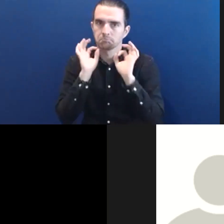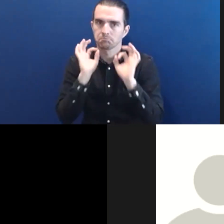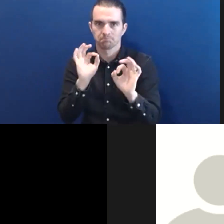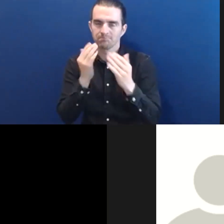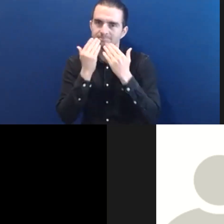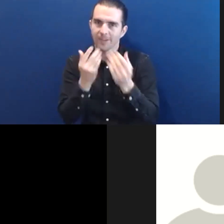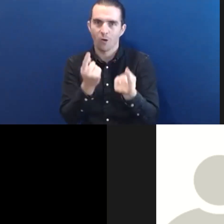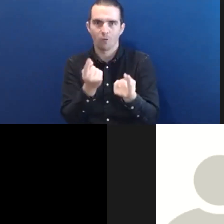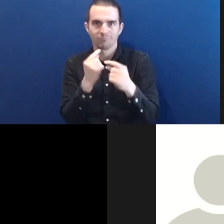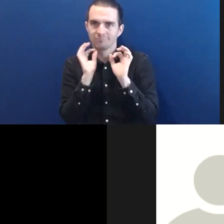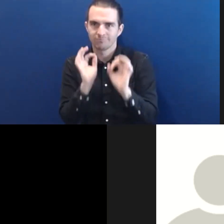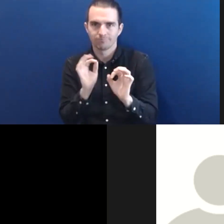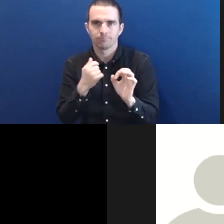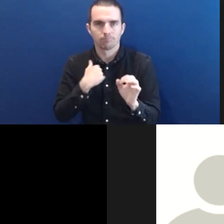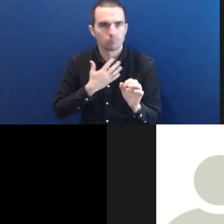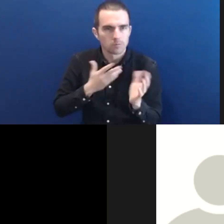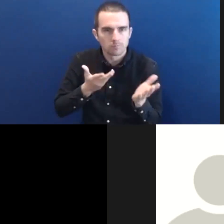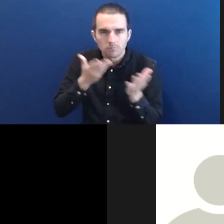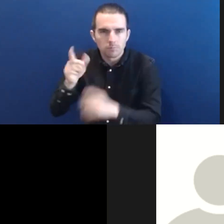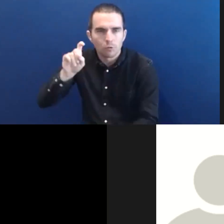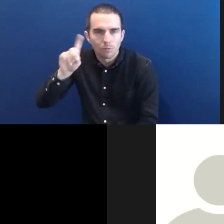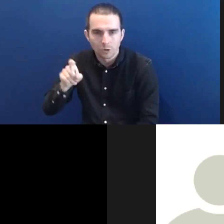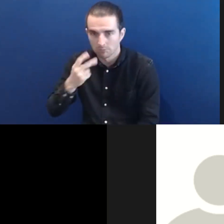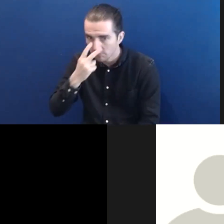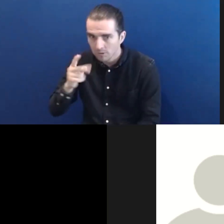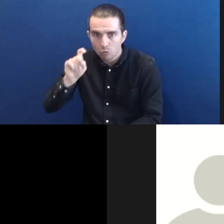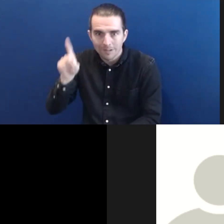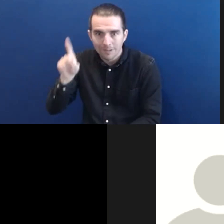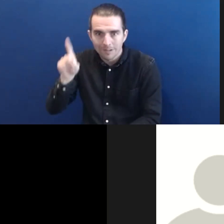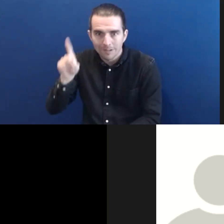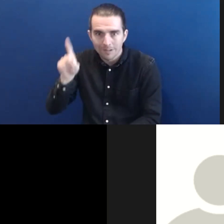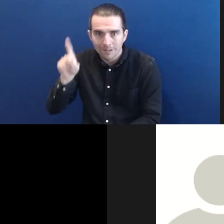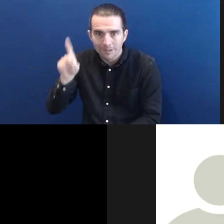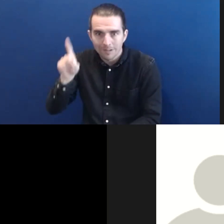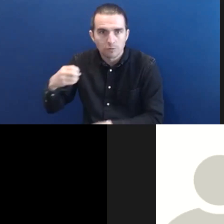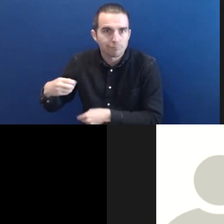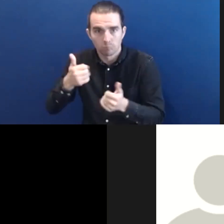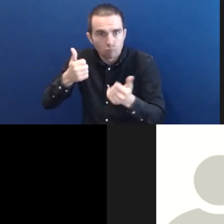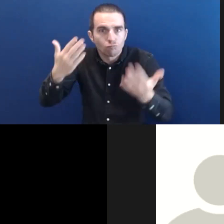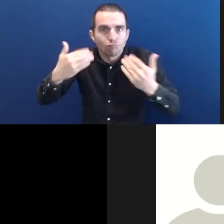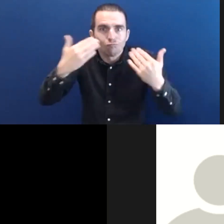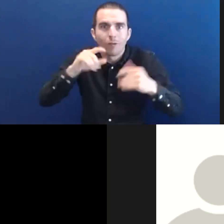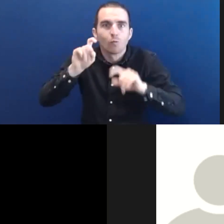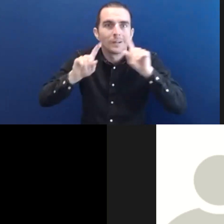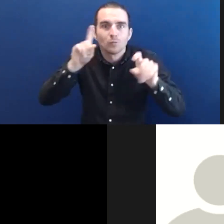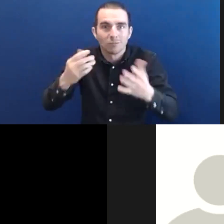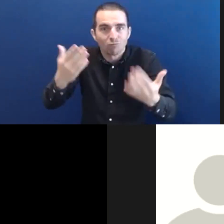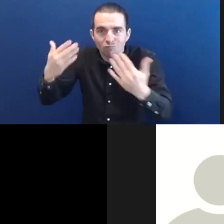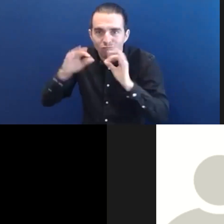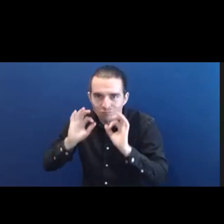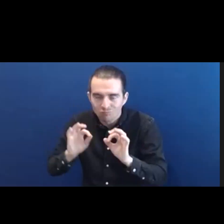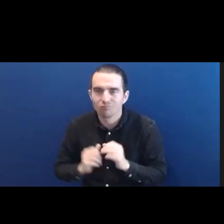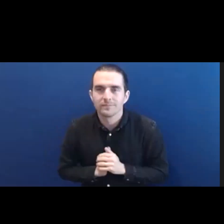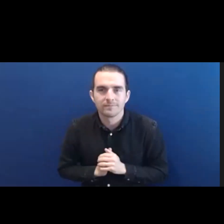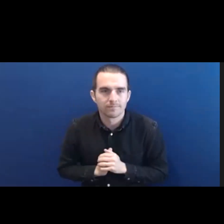is from Agna, who works for the MLR in Indonesia. Many thanks for the question. This question